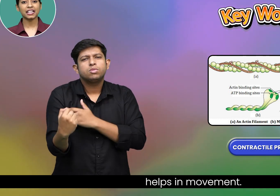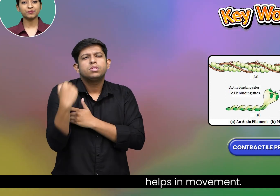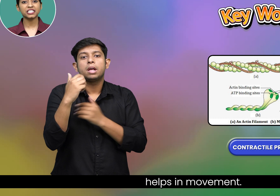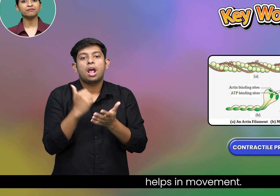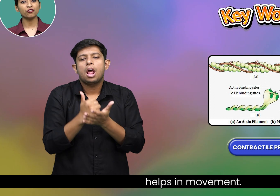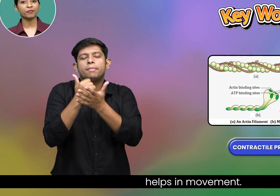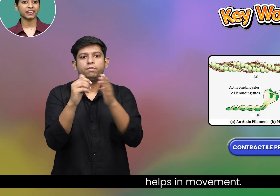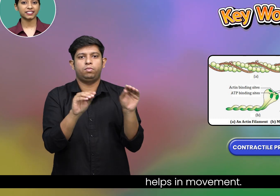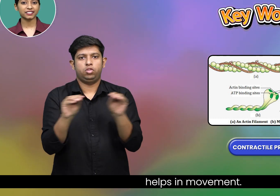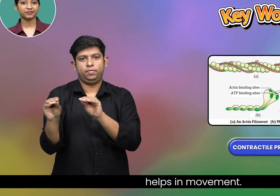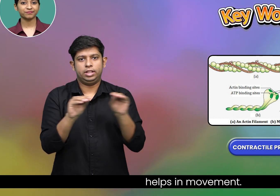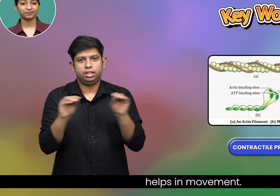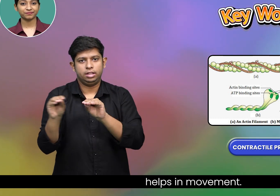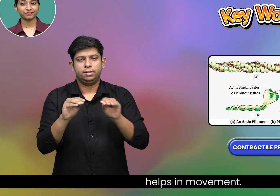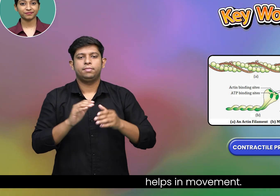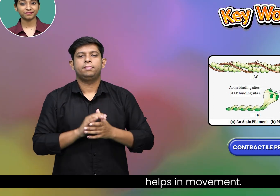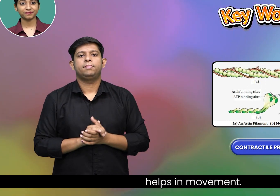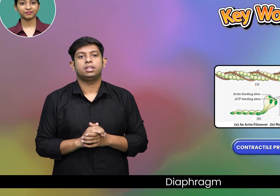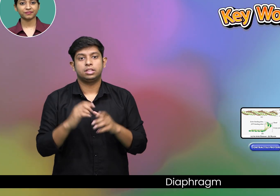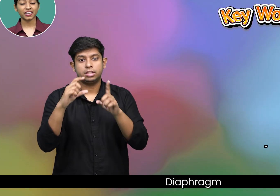protein helps in movement.